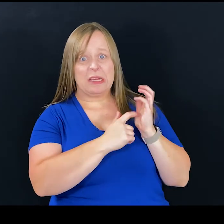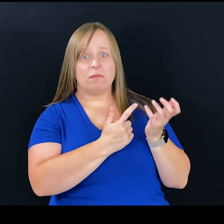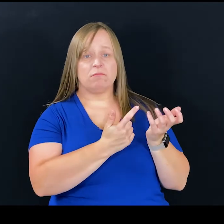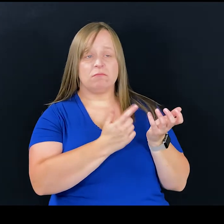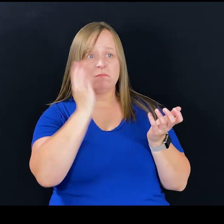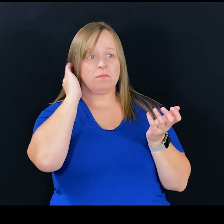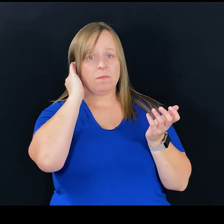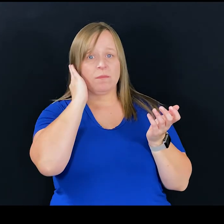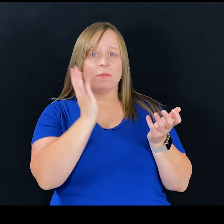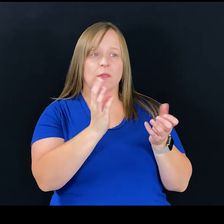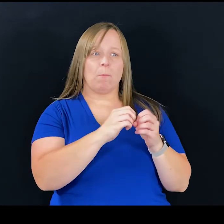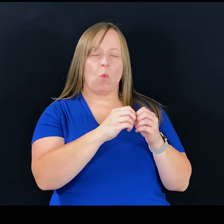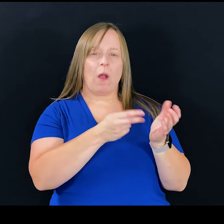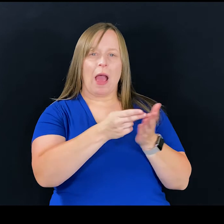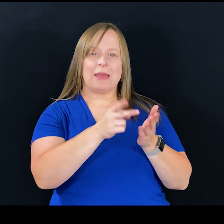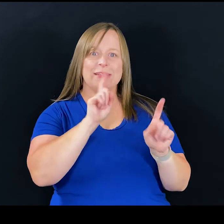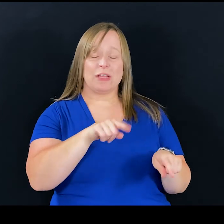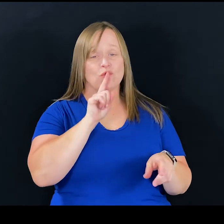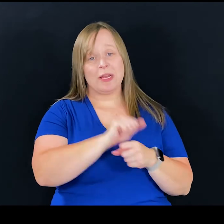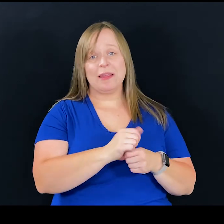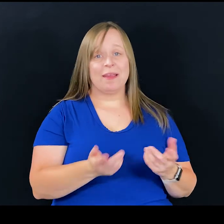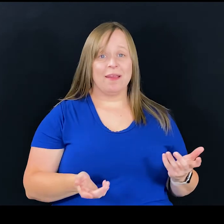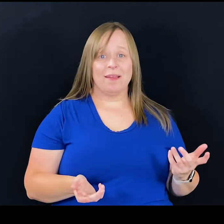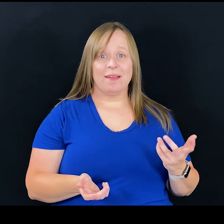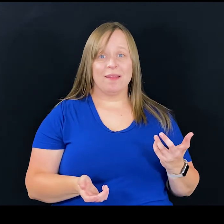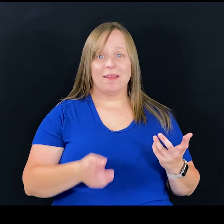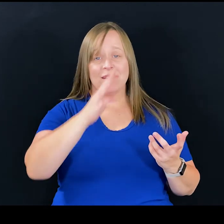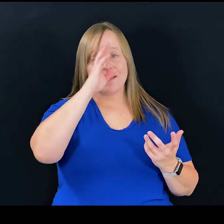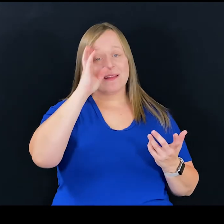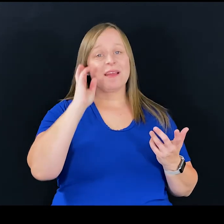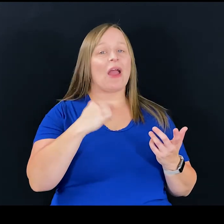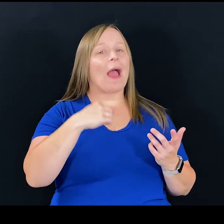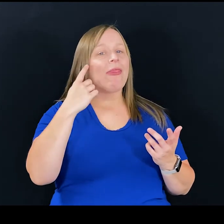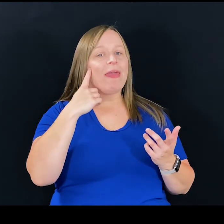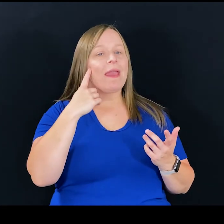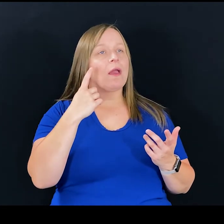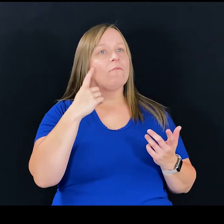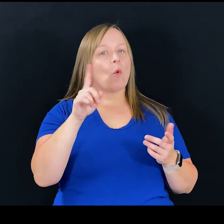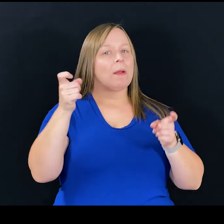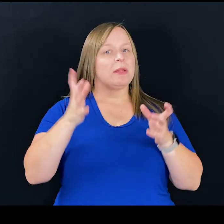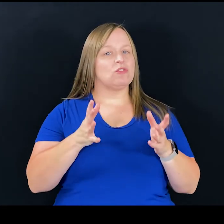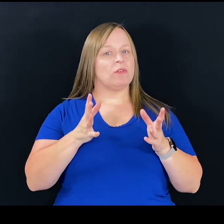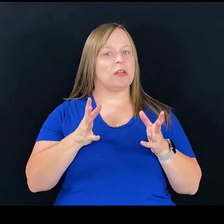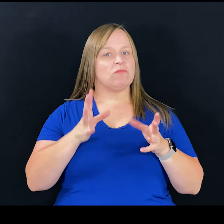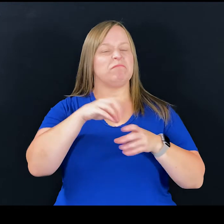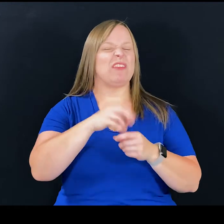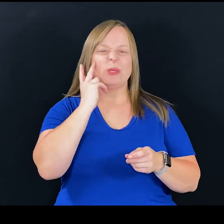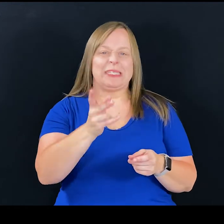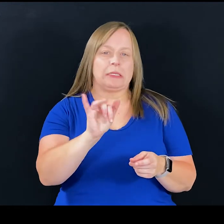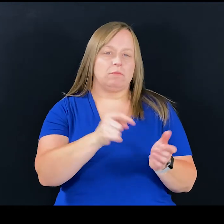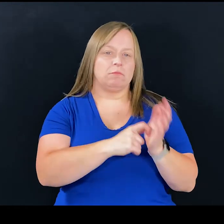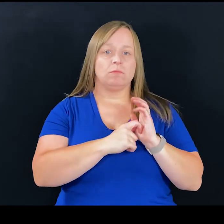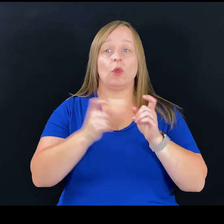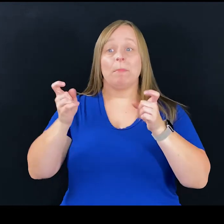is necessary, and you're getting a more honest answer. And so I think for administration to buy